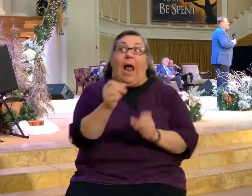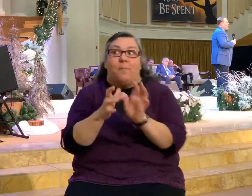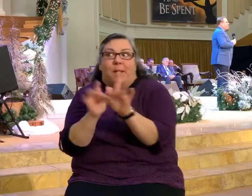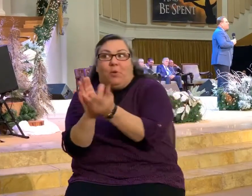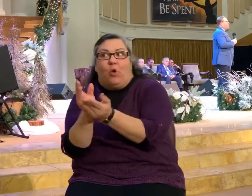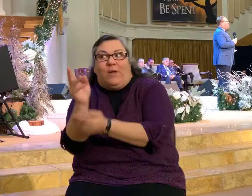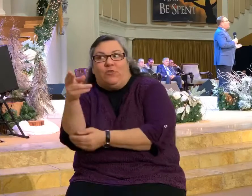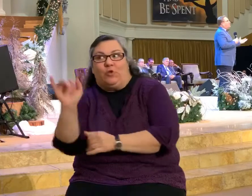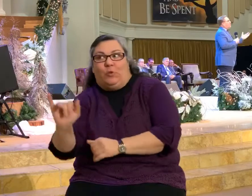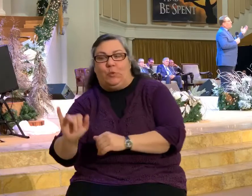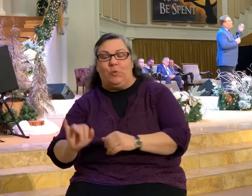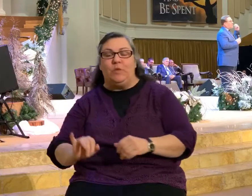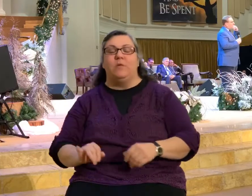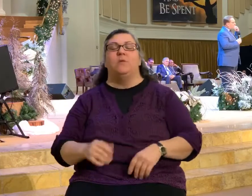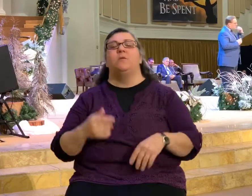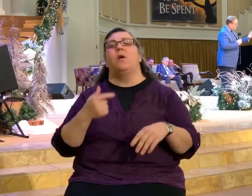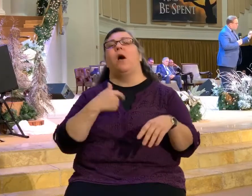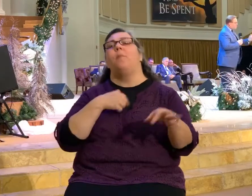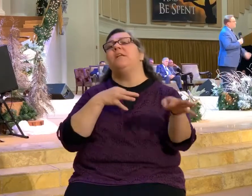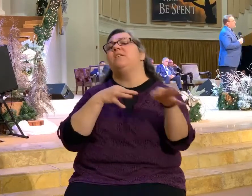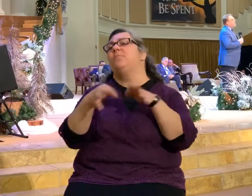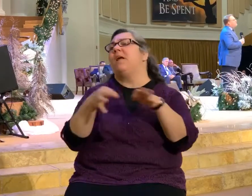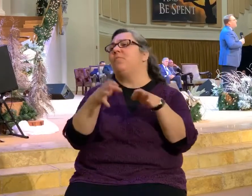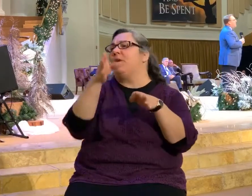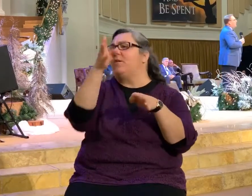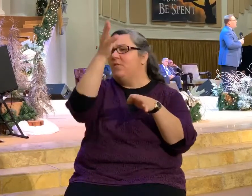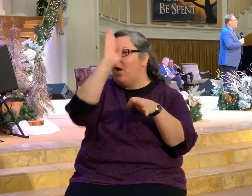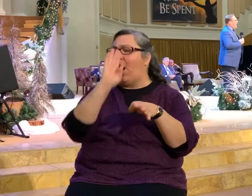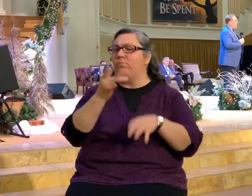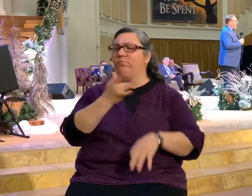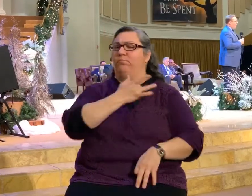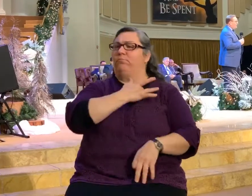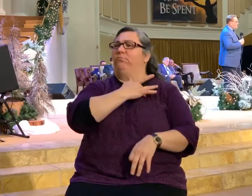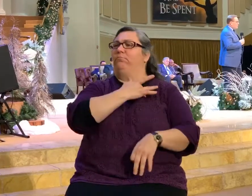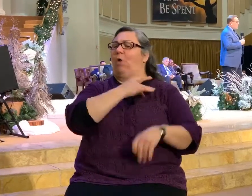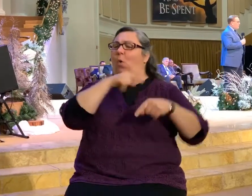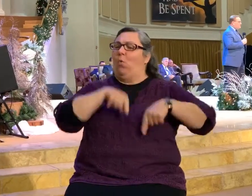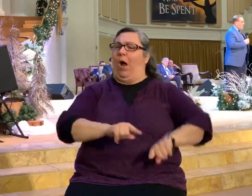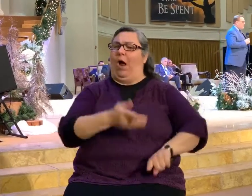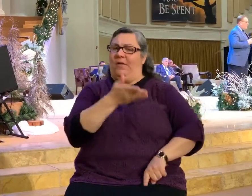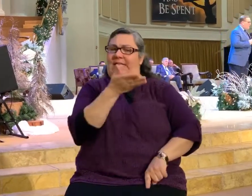so let me just kind of bring you on the journey of what God spoke to me while